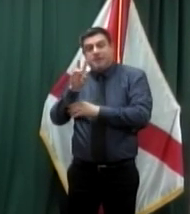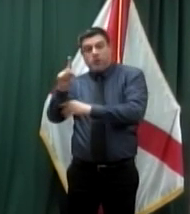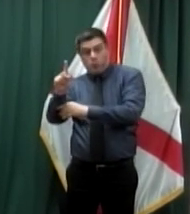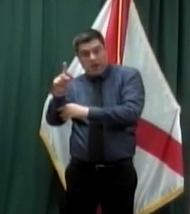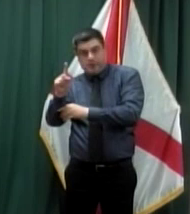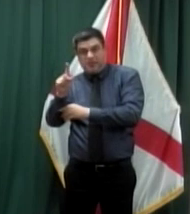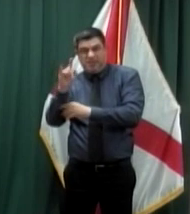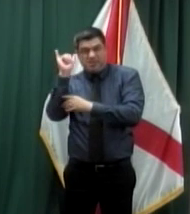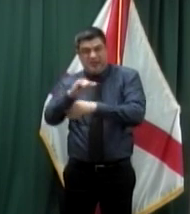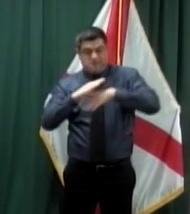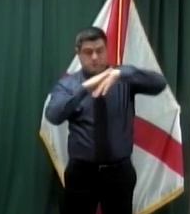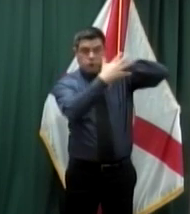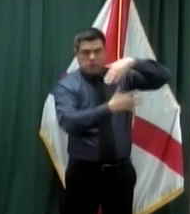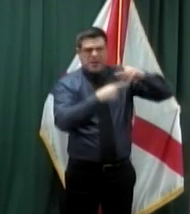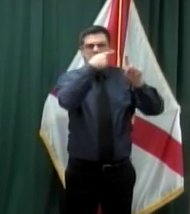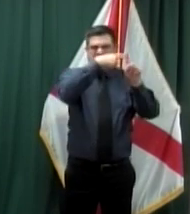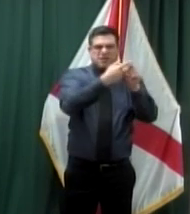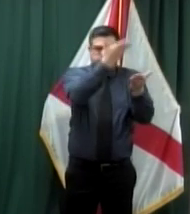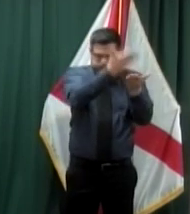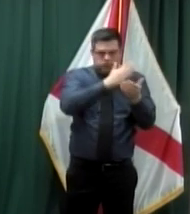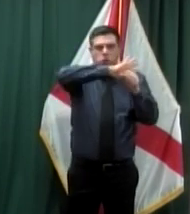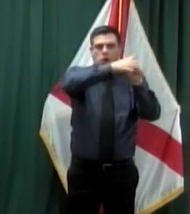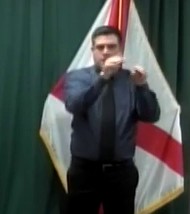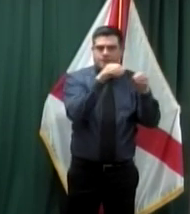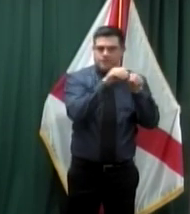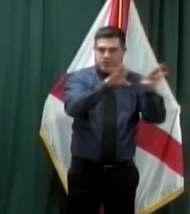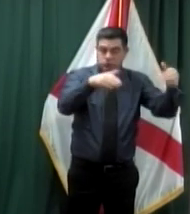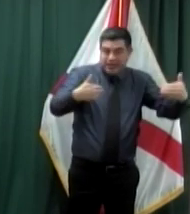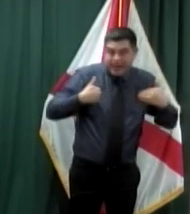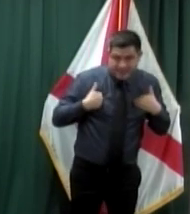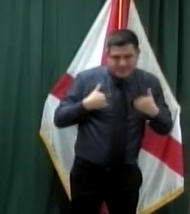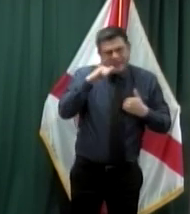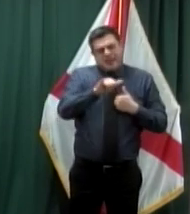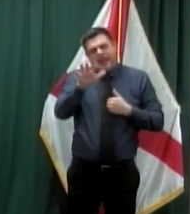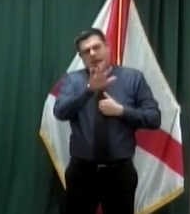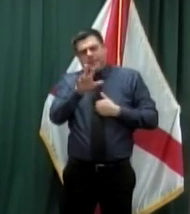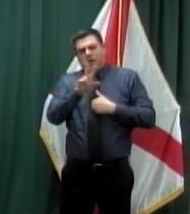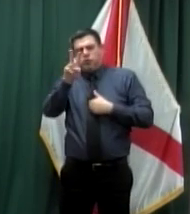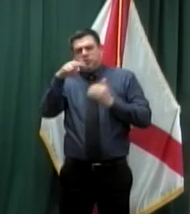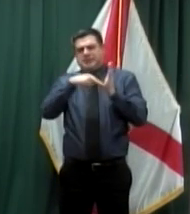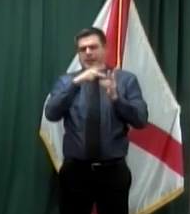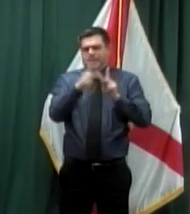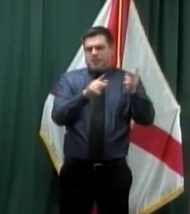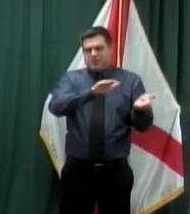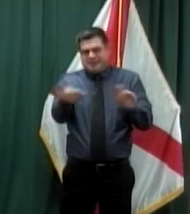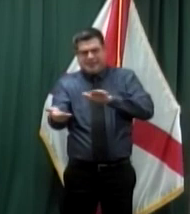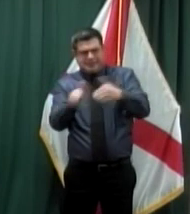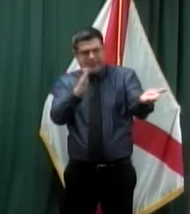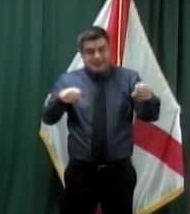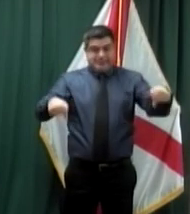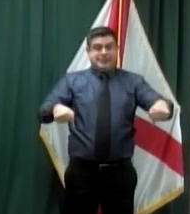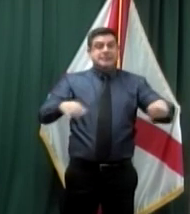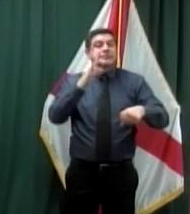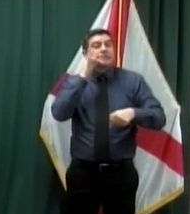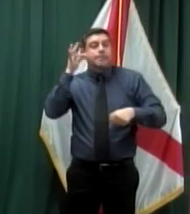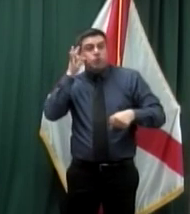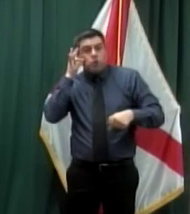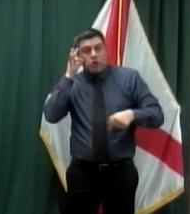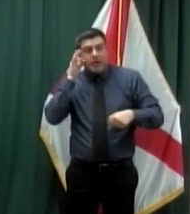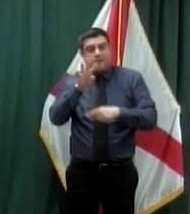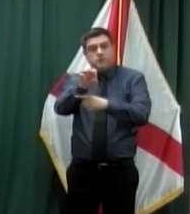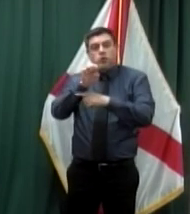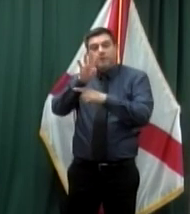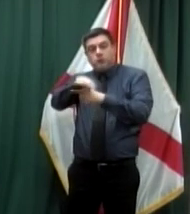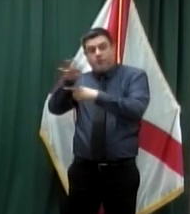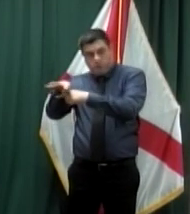of those 2,096 deaths. And in Seminole County, as of this morning, 444 confirmed cases now, and